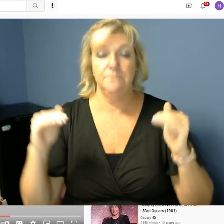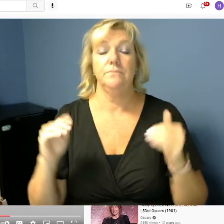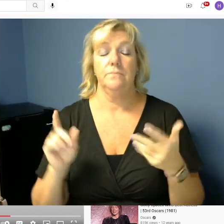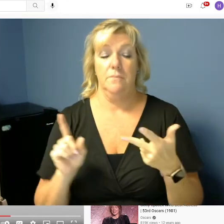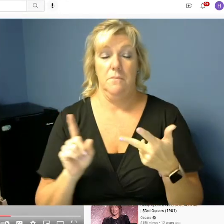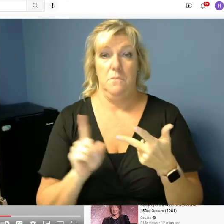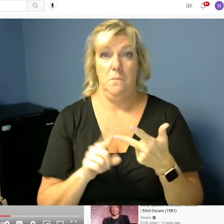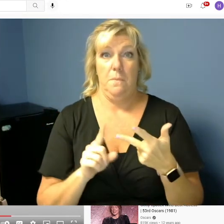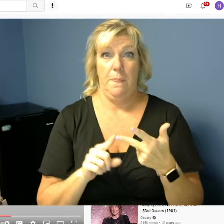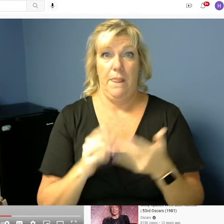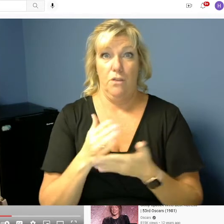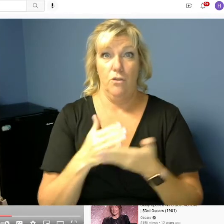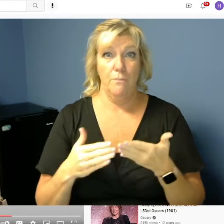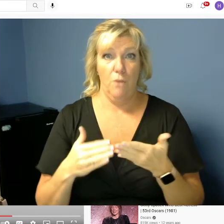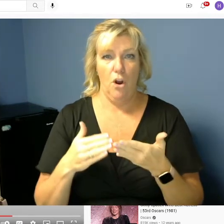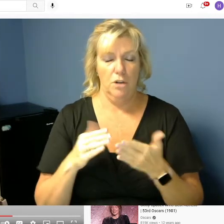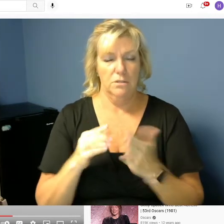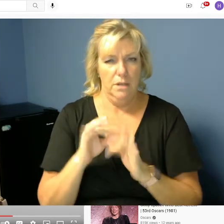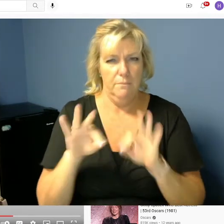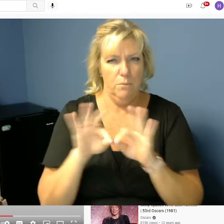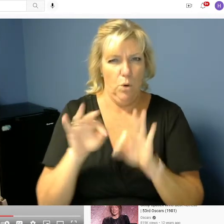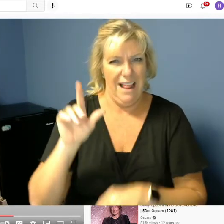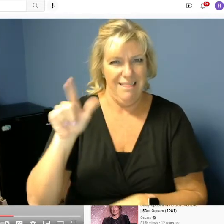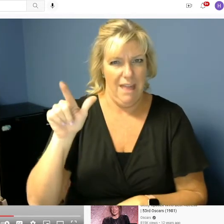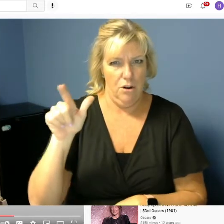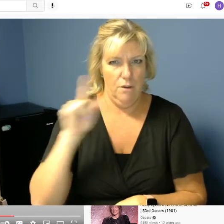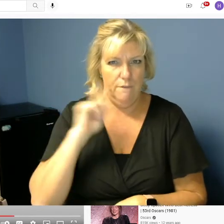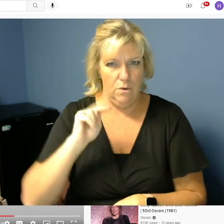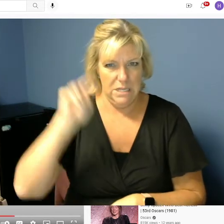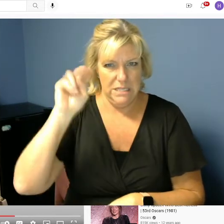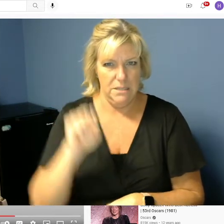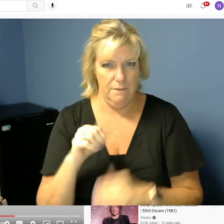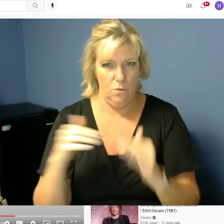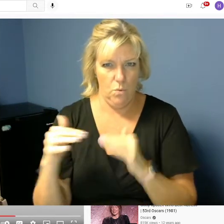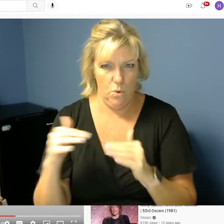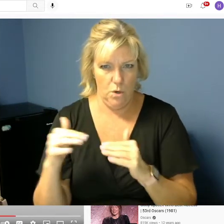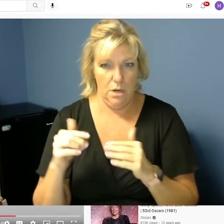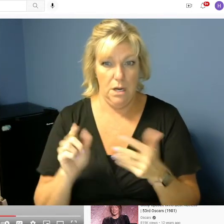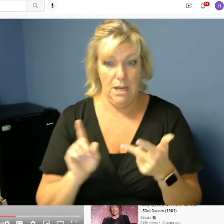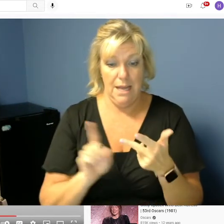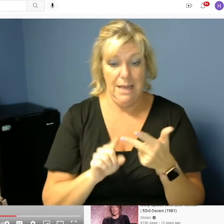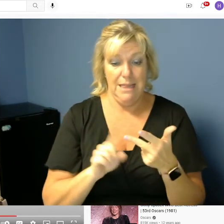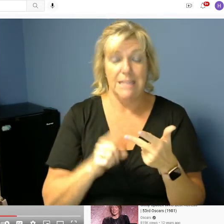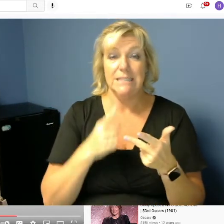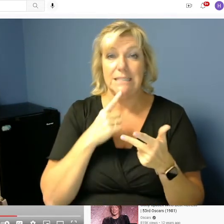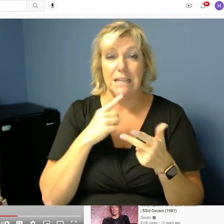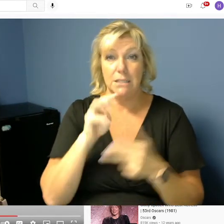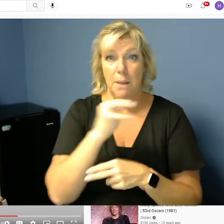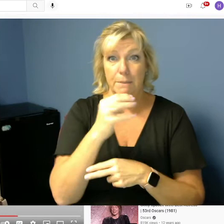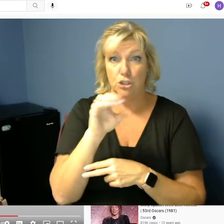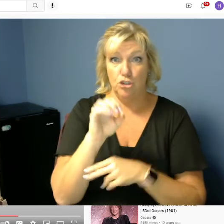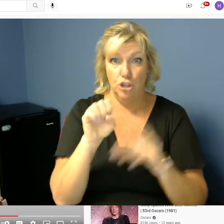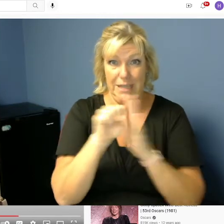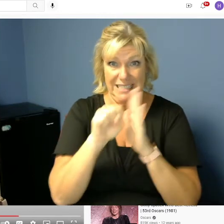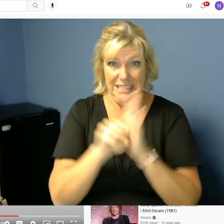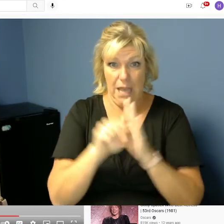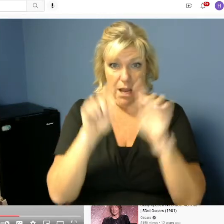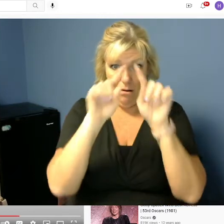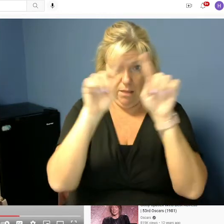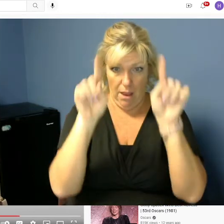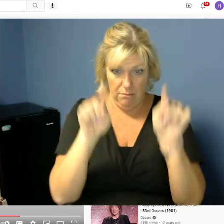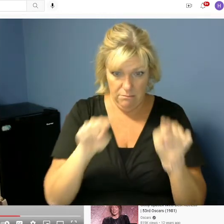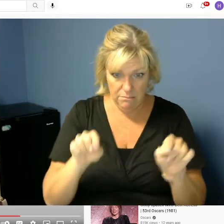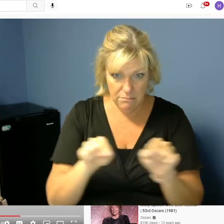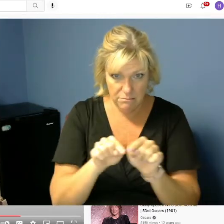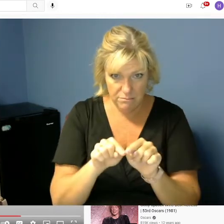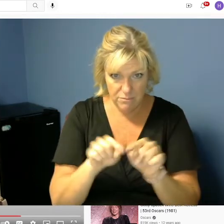later when we get to the Civil War. The third part of the Missouri Compromise says that Missouri's southern border, what's called the 3630